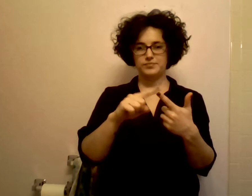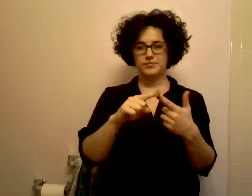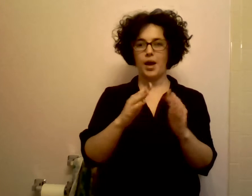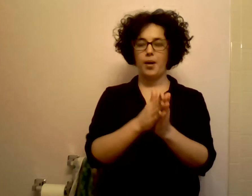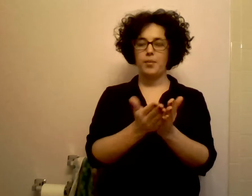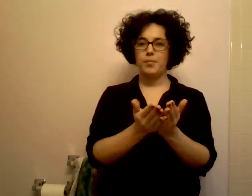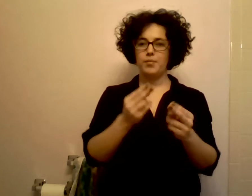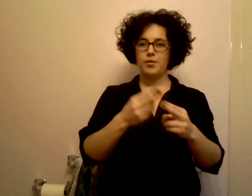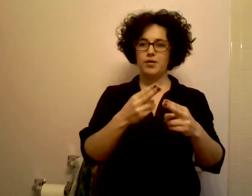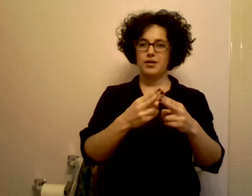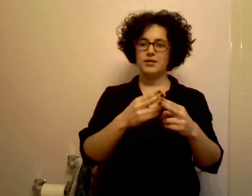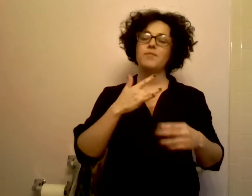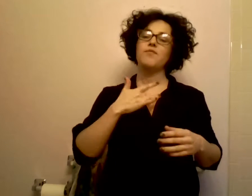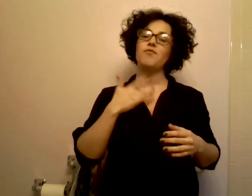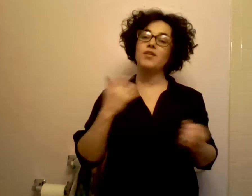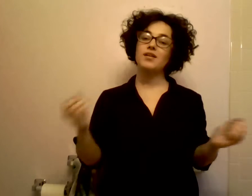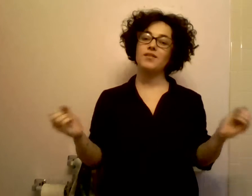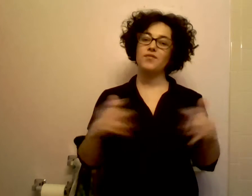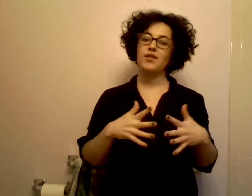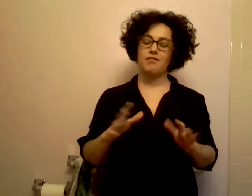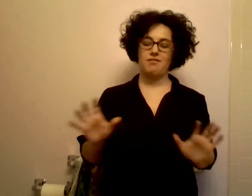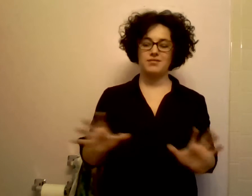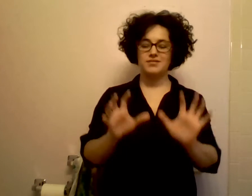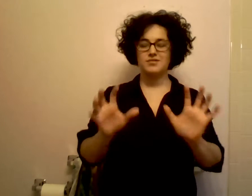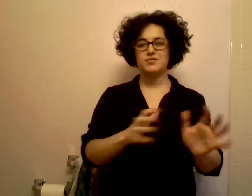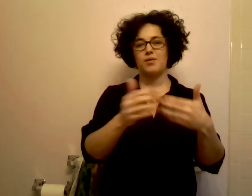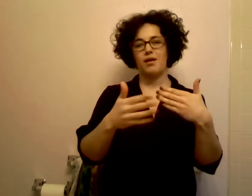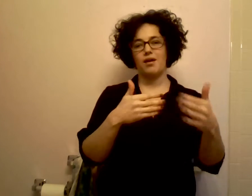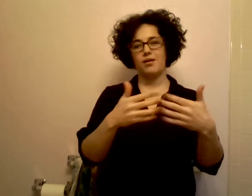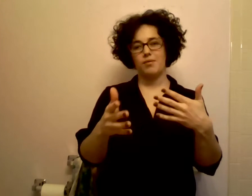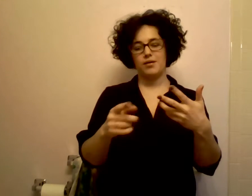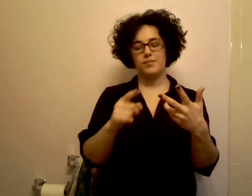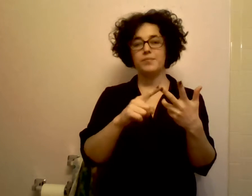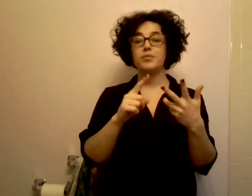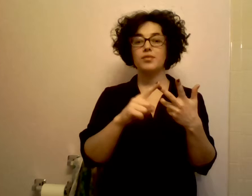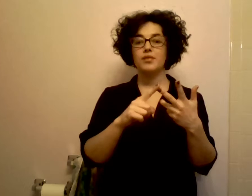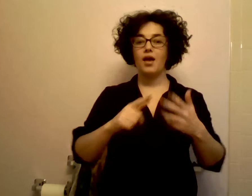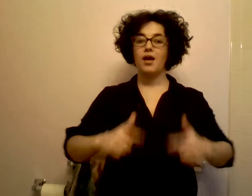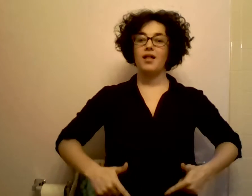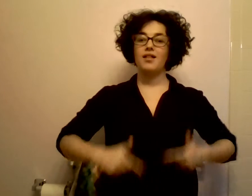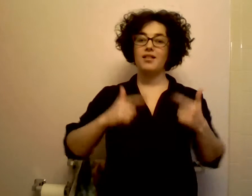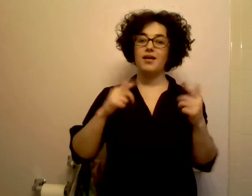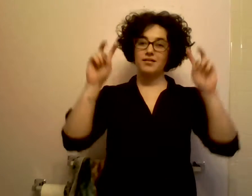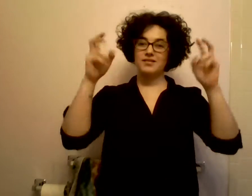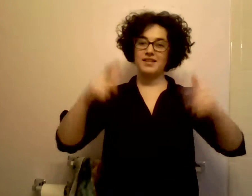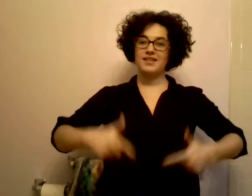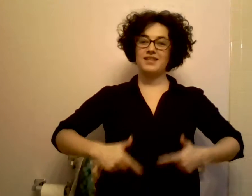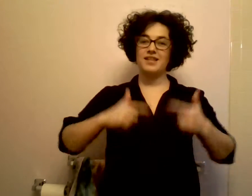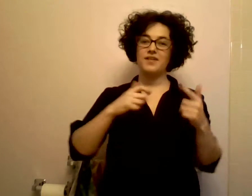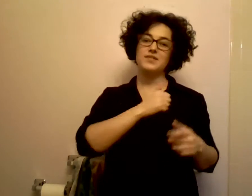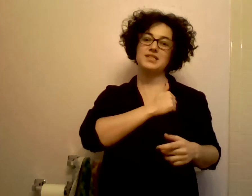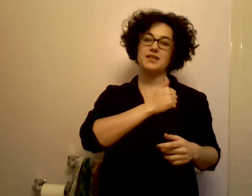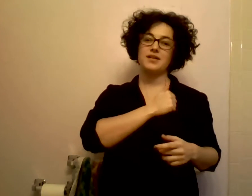Do It Anyway by Susan Jeffers, Life is an Attitude by Elwood N.